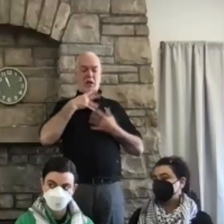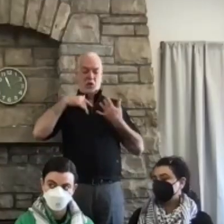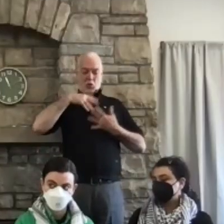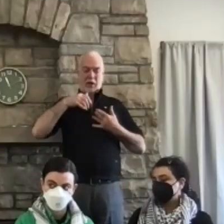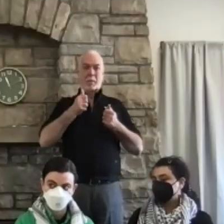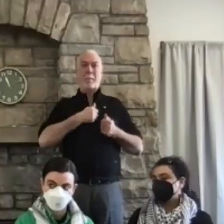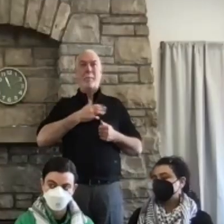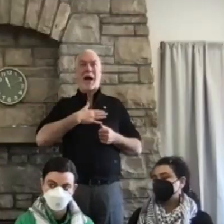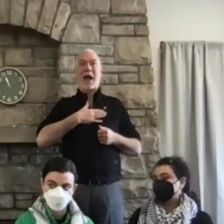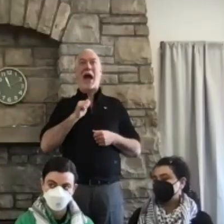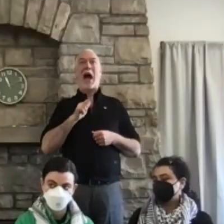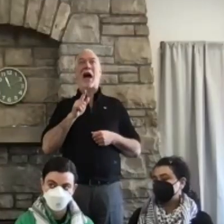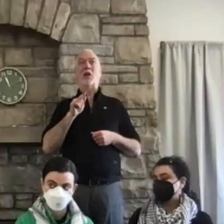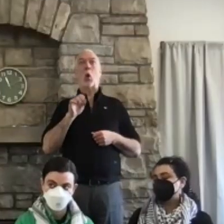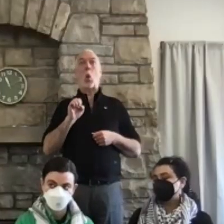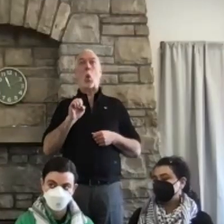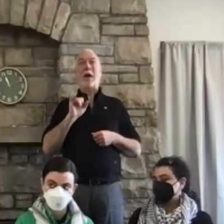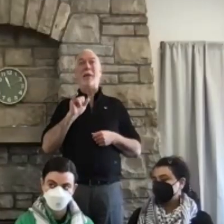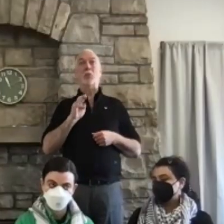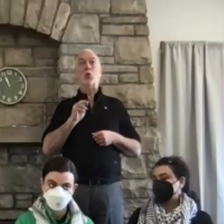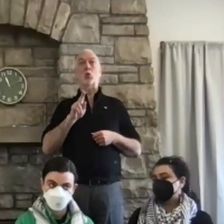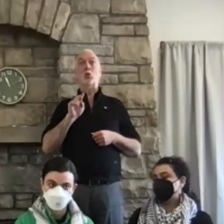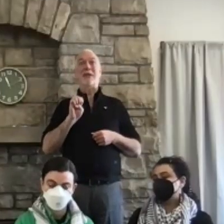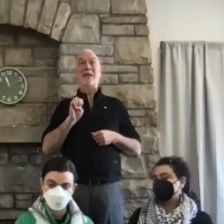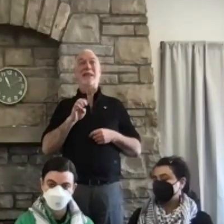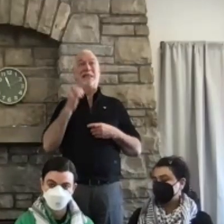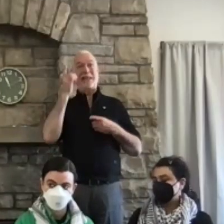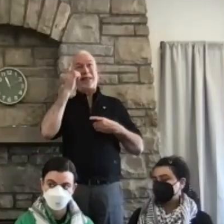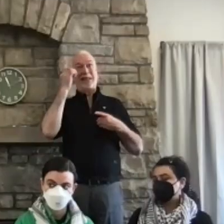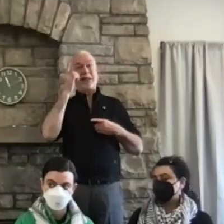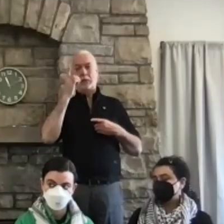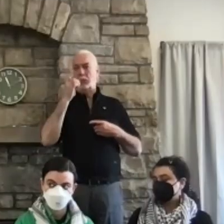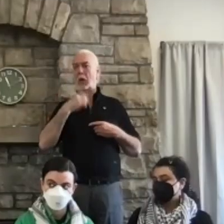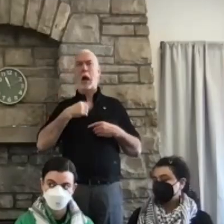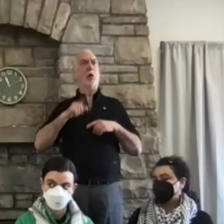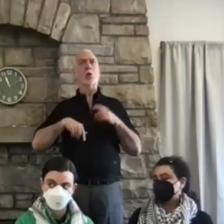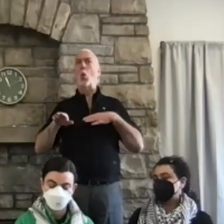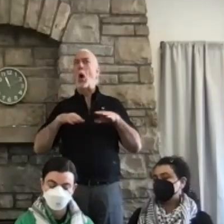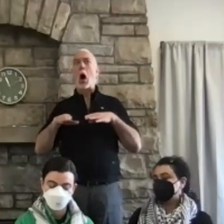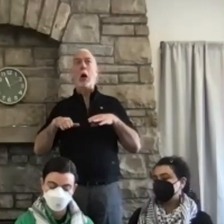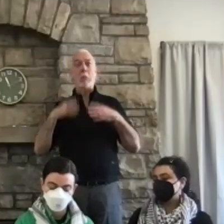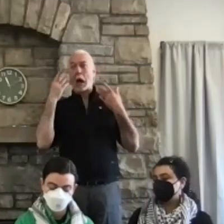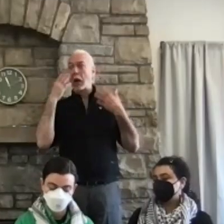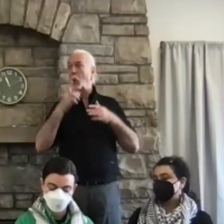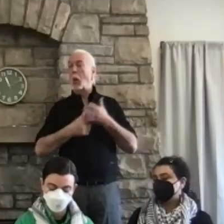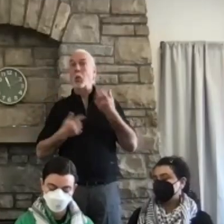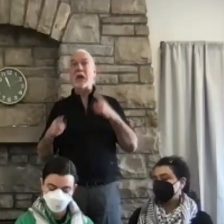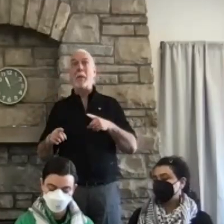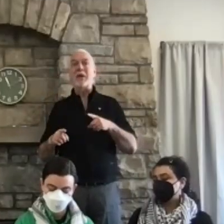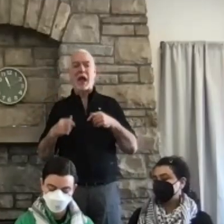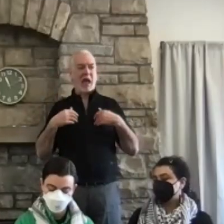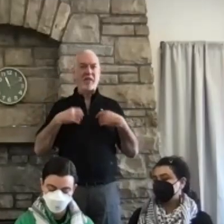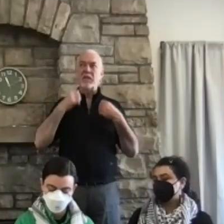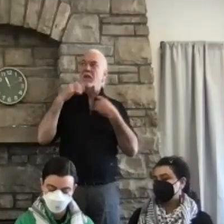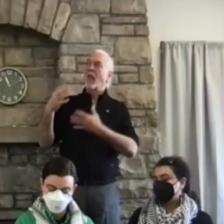didn't know if I'd ever walk again. I could walk easily, pain, but there's nothing in place. And I fought for a long time